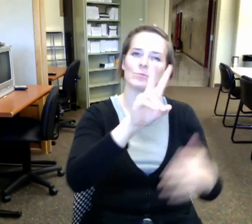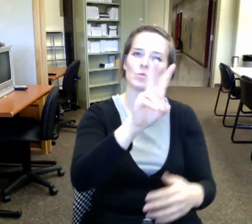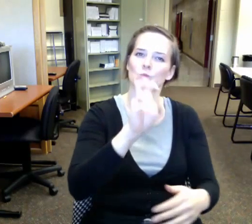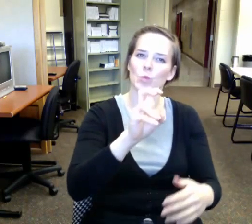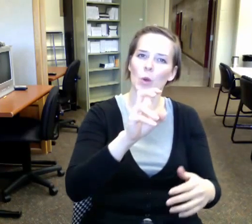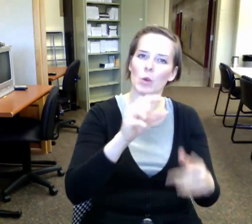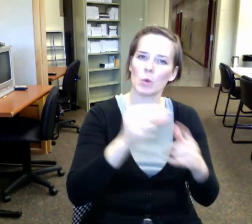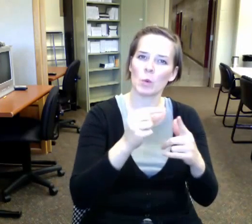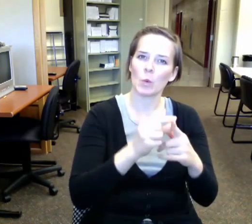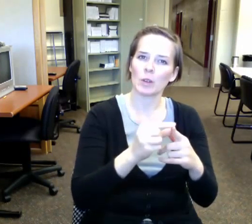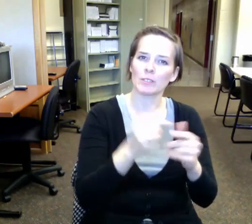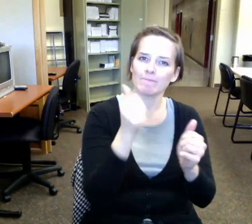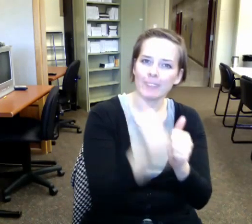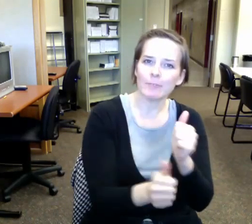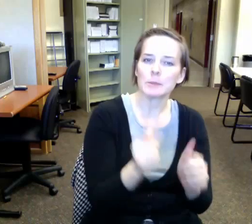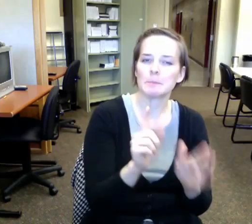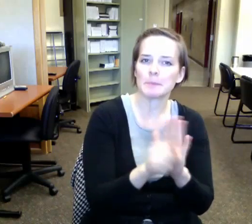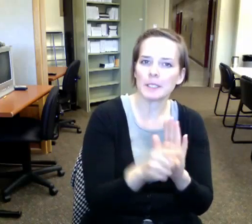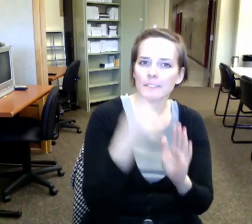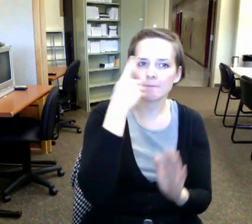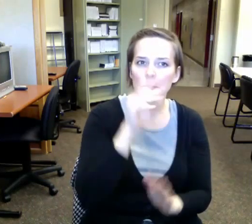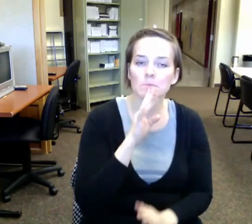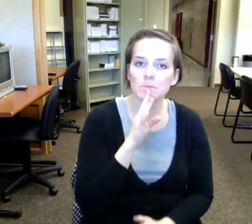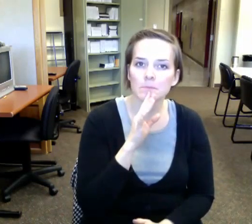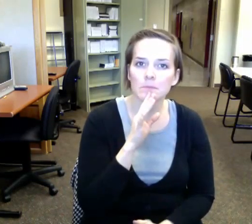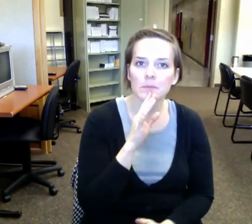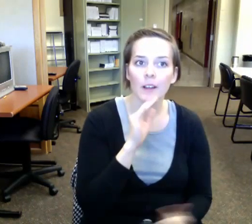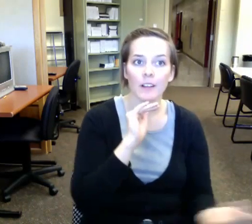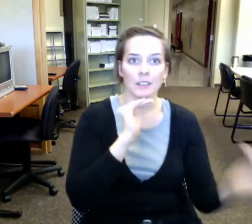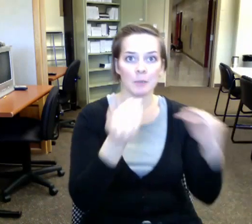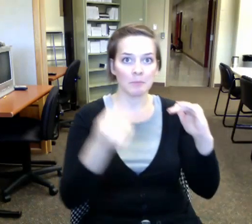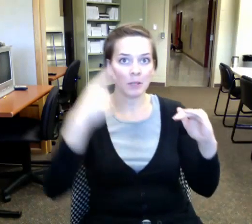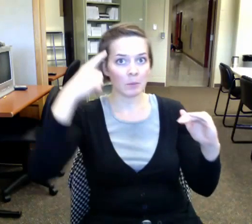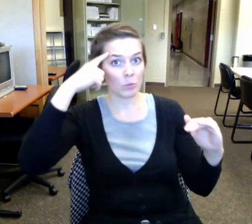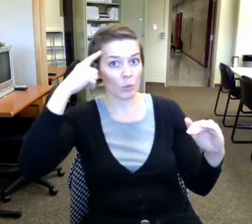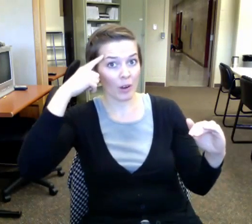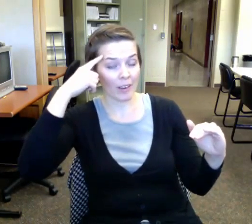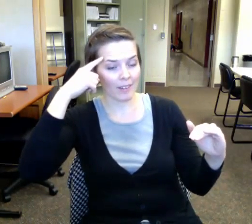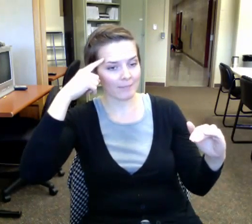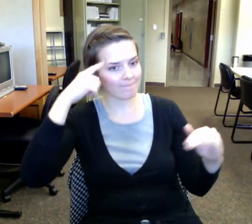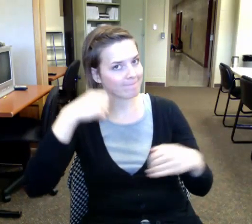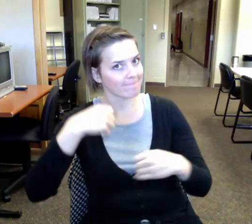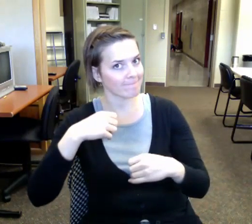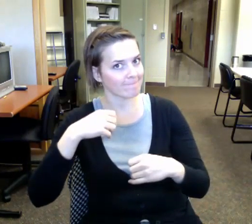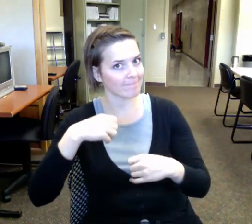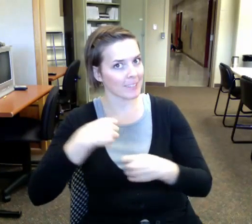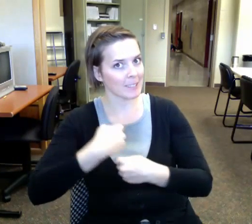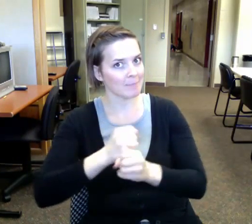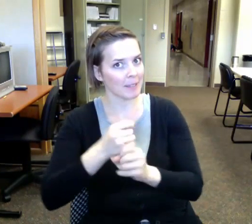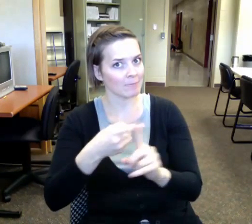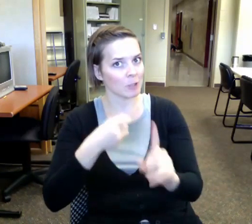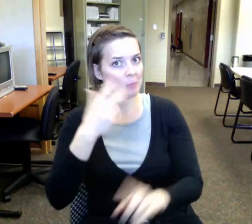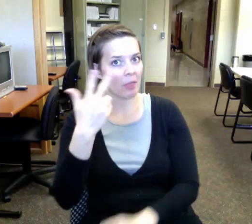pretty slow for a human brain, which is made up of 13 billion cells. Some psychologists think that